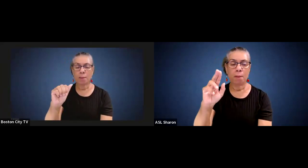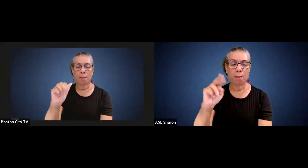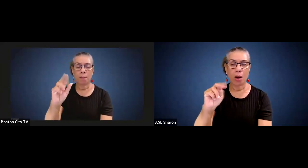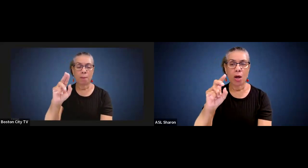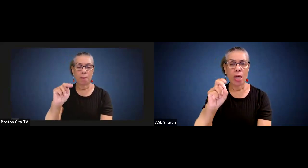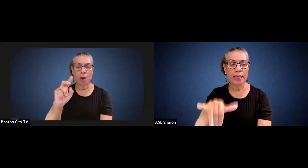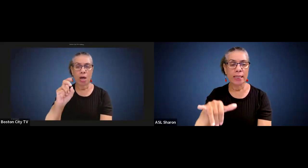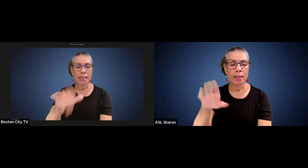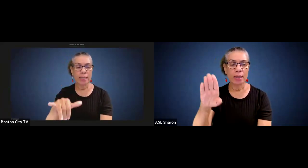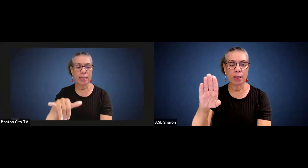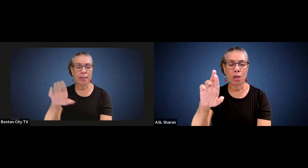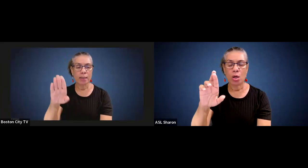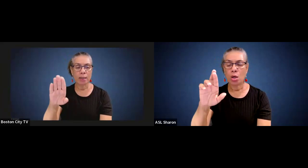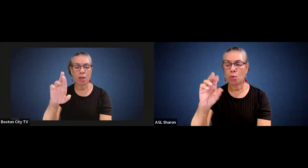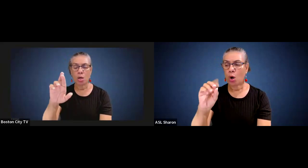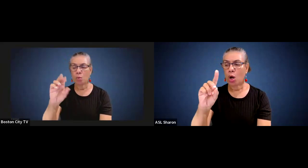No.